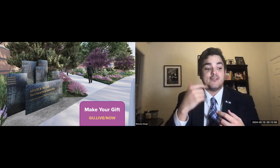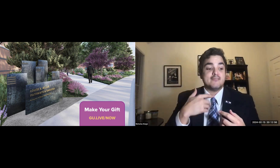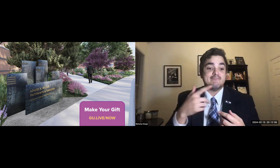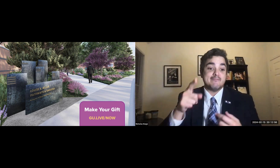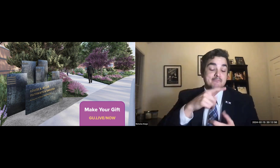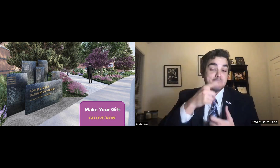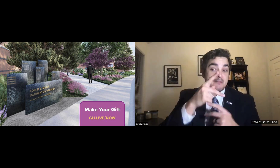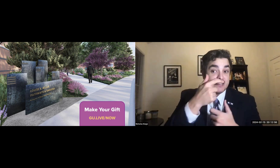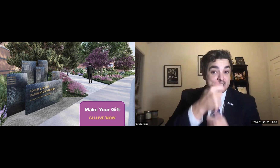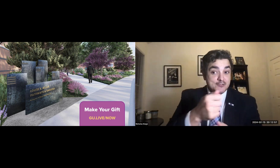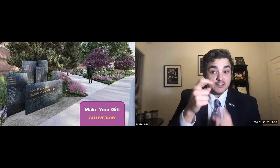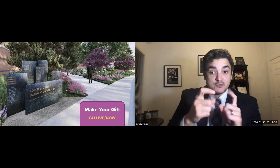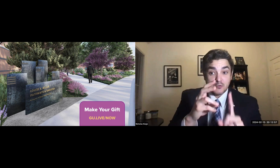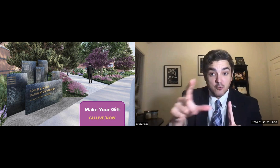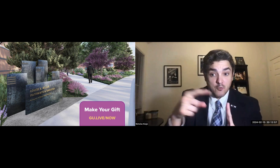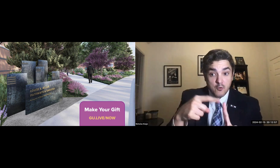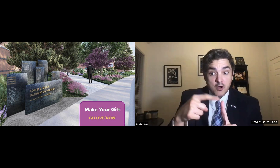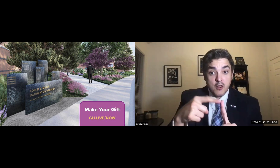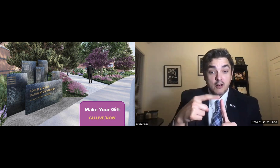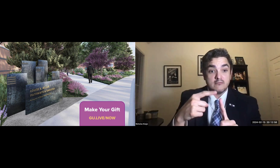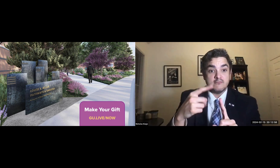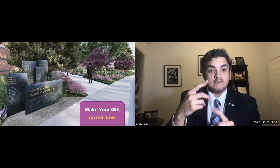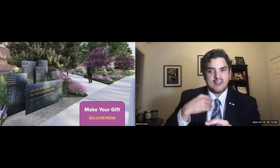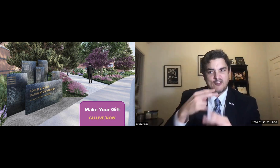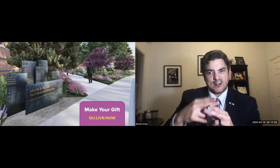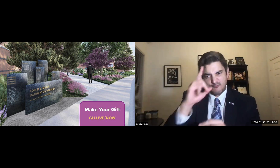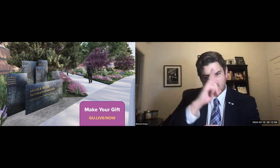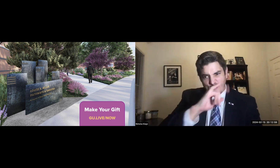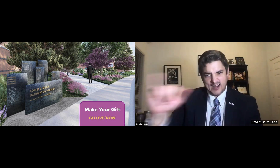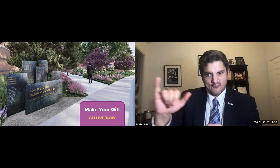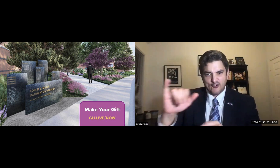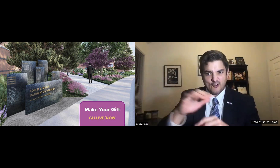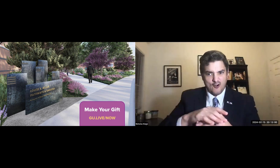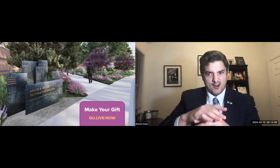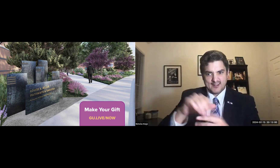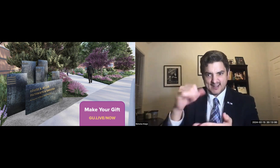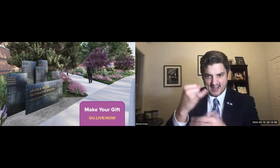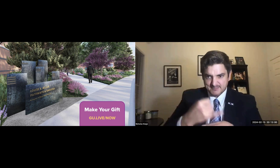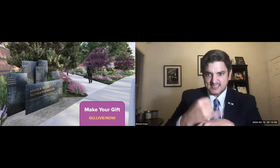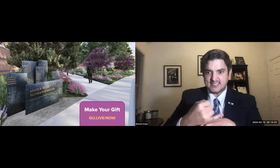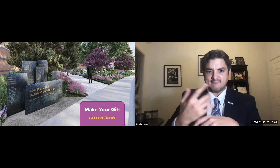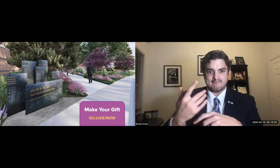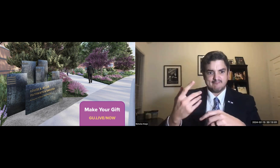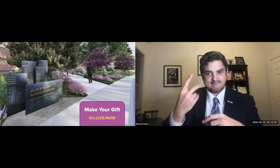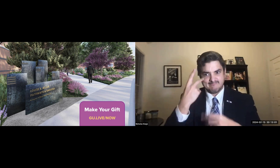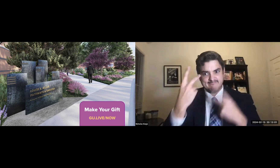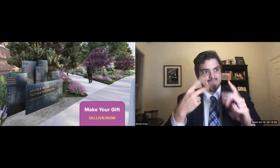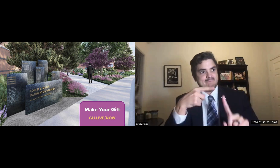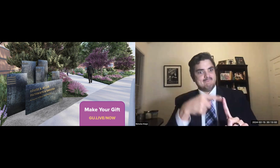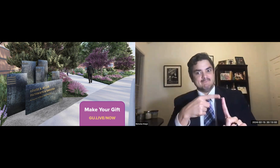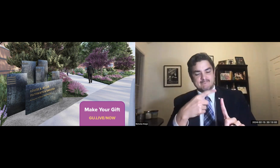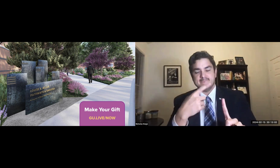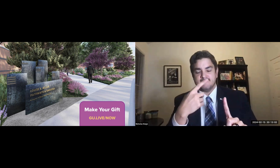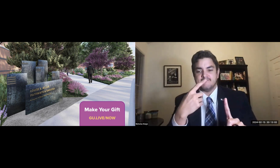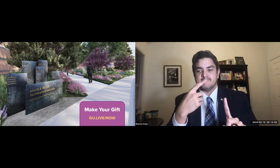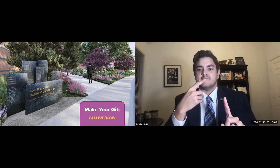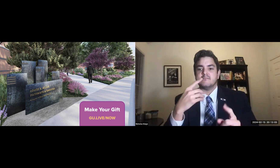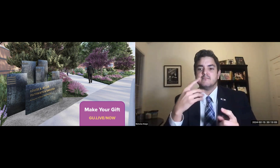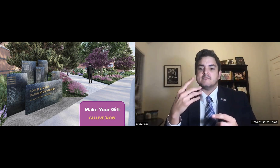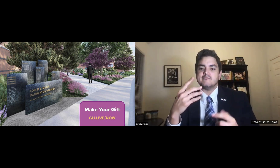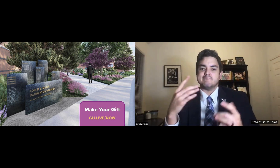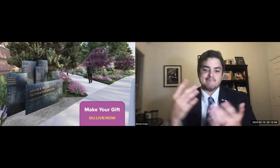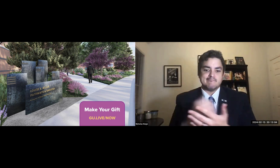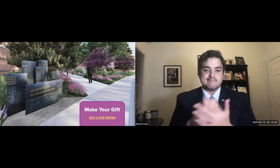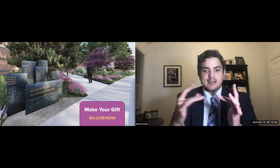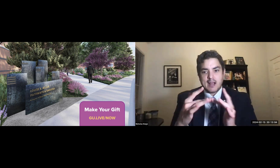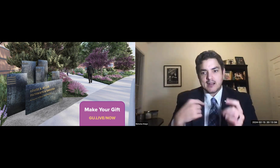funds so they can have this honor. So if you're interested in that kind of donation, I mean, you're going to be forever there on